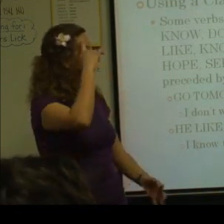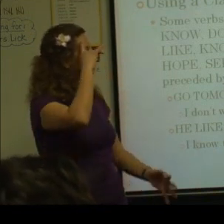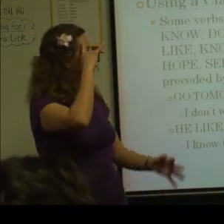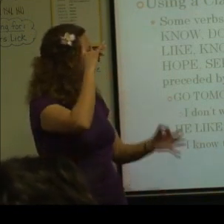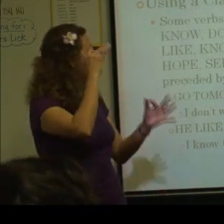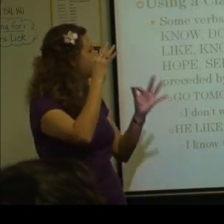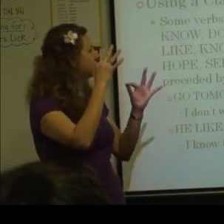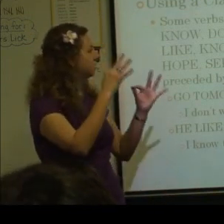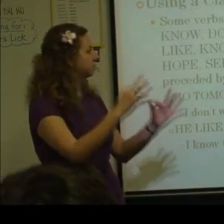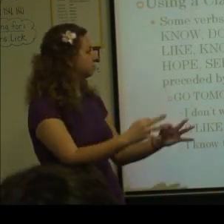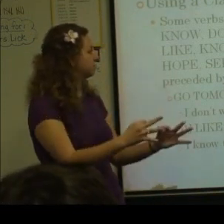decide,